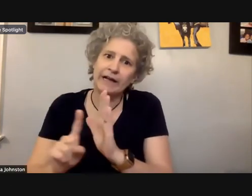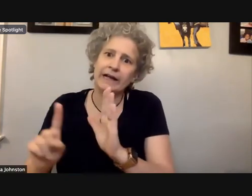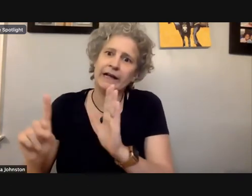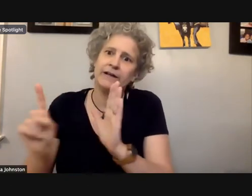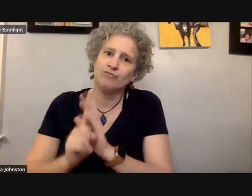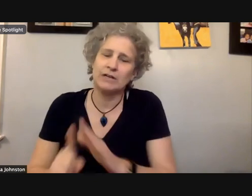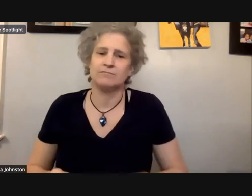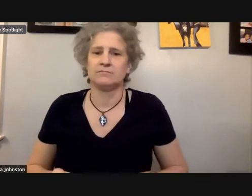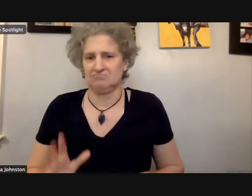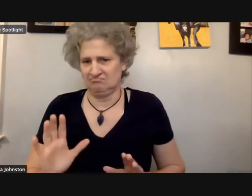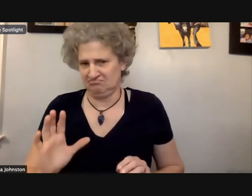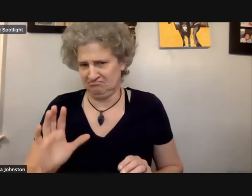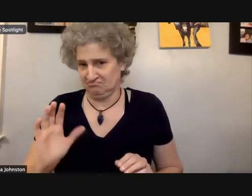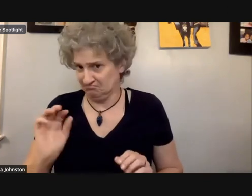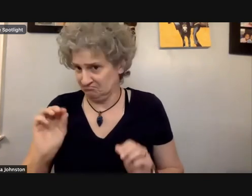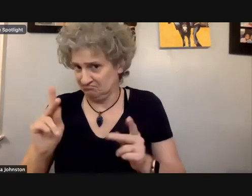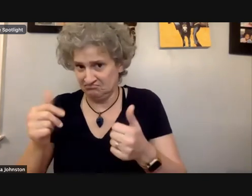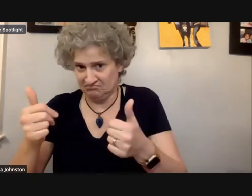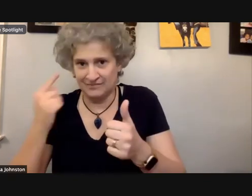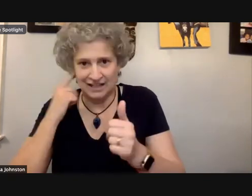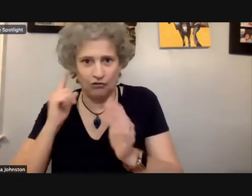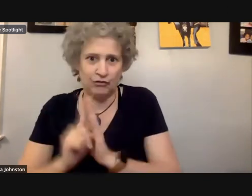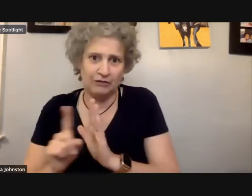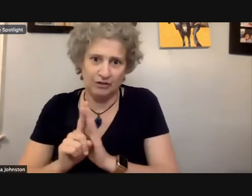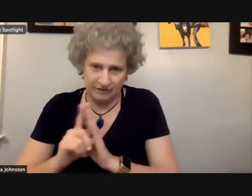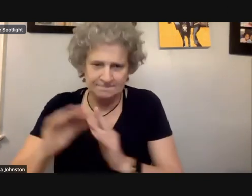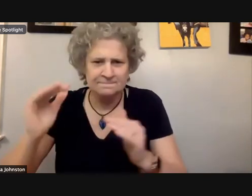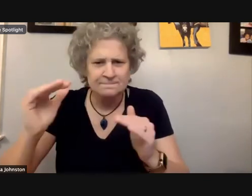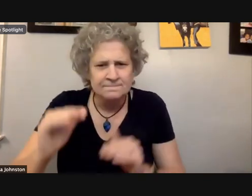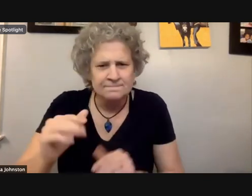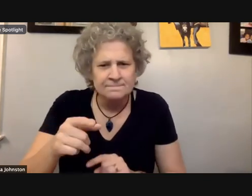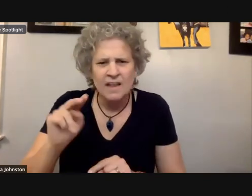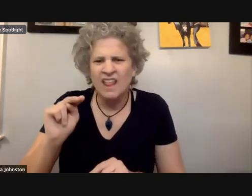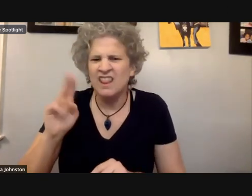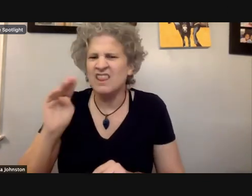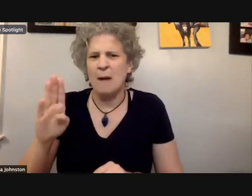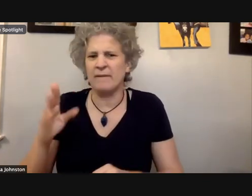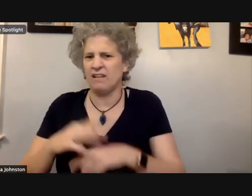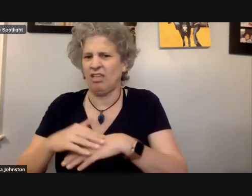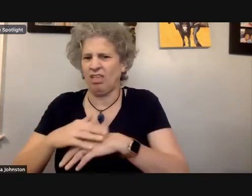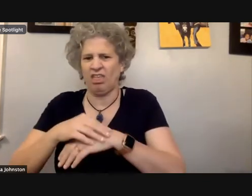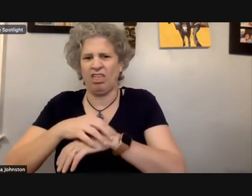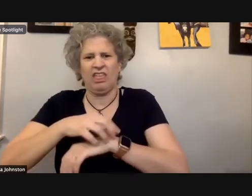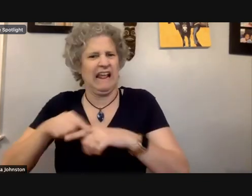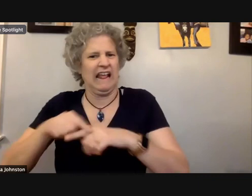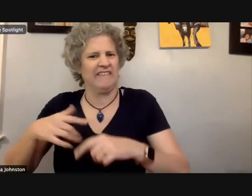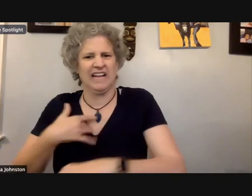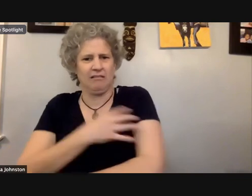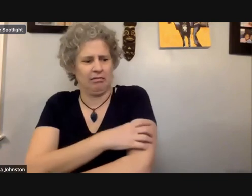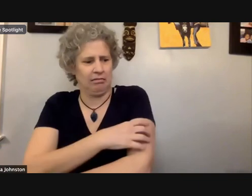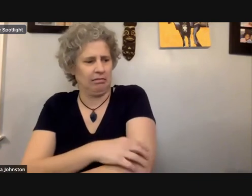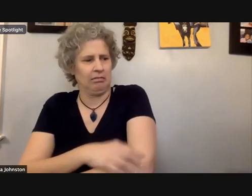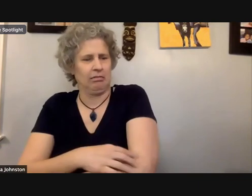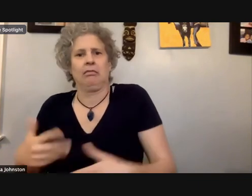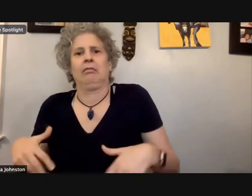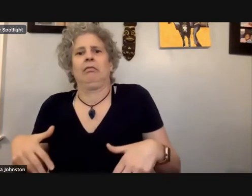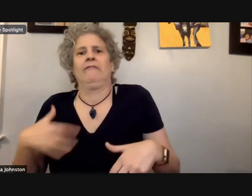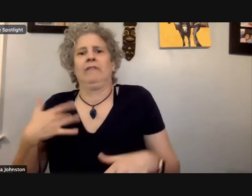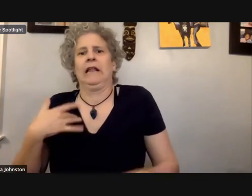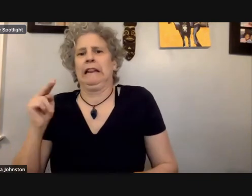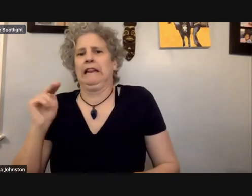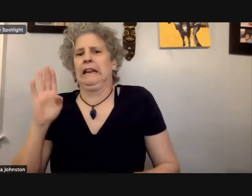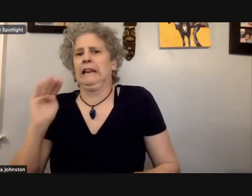discount it as right or wrong. This is really another way that you might see that shown. And then numbness. Okay,